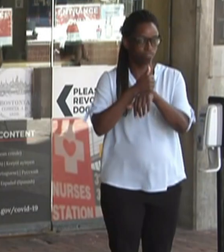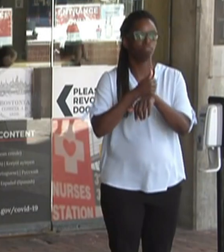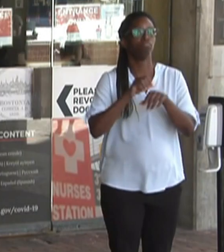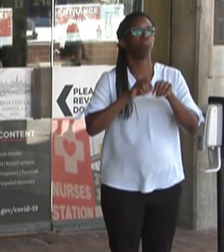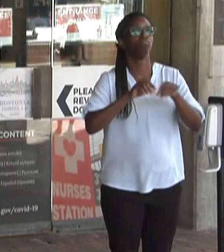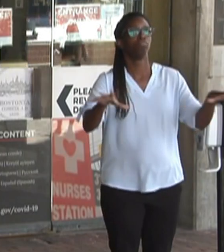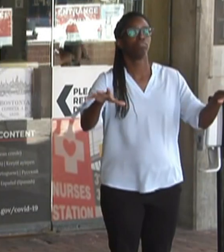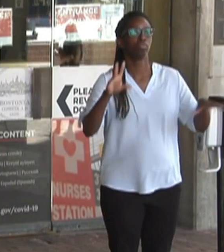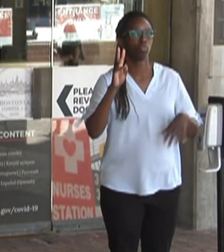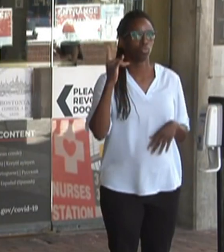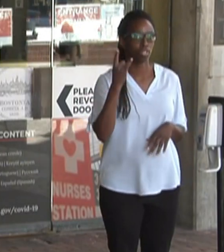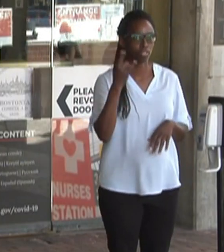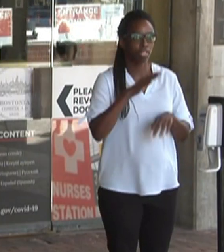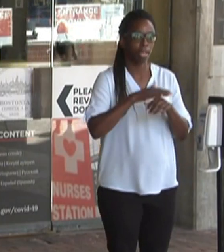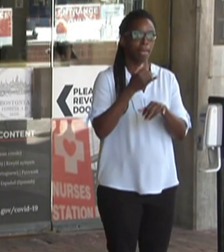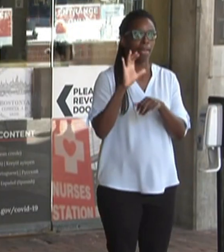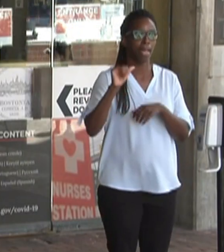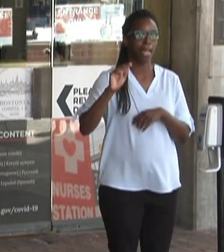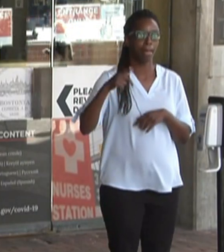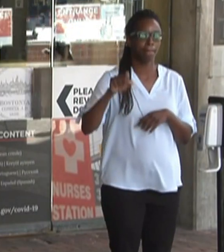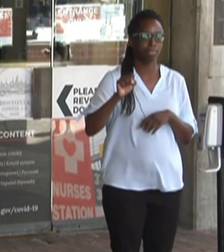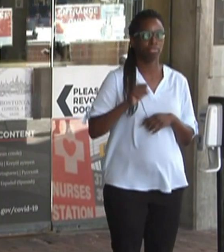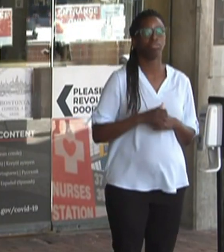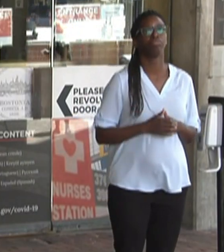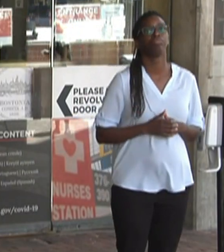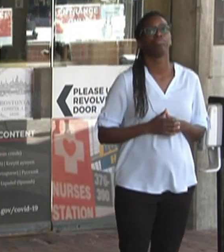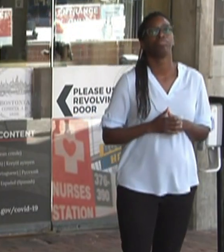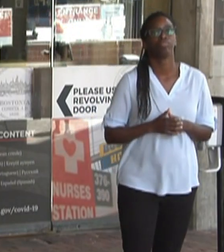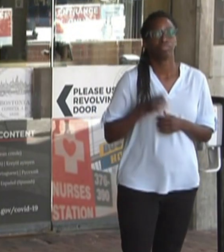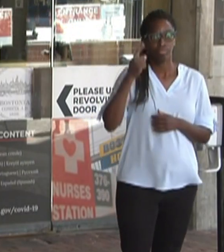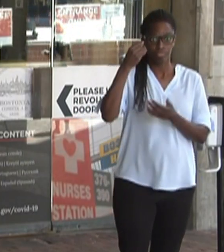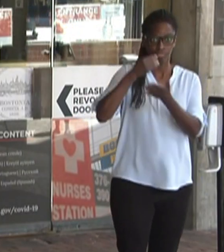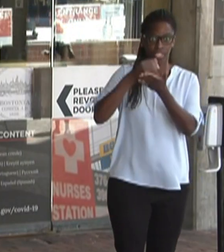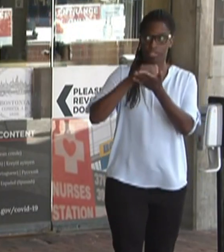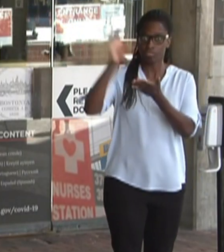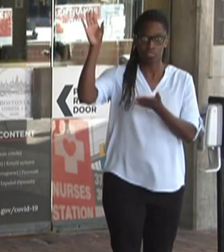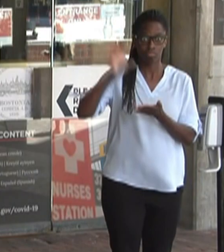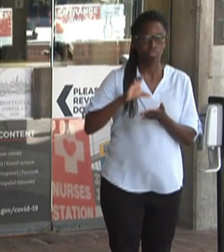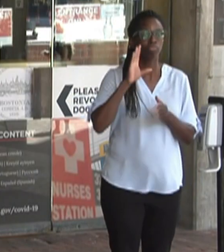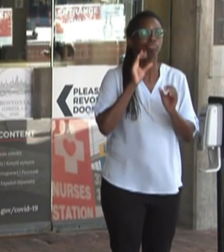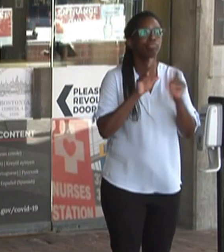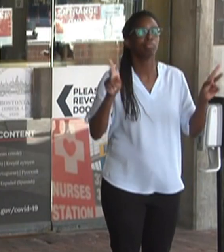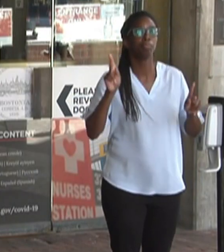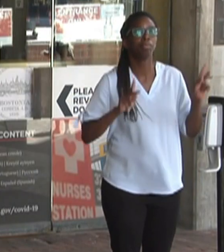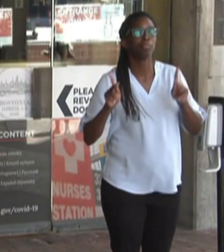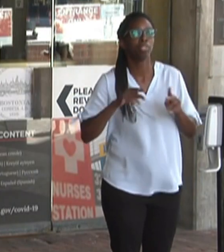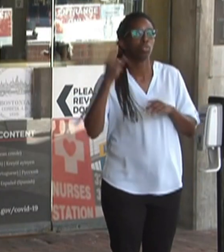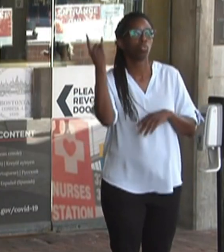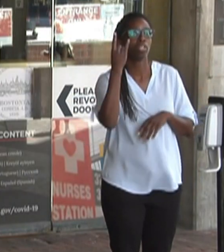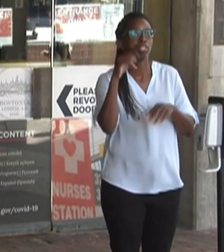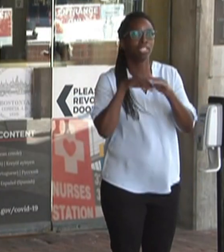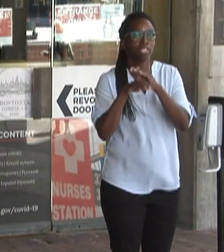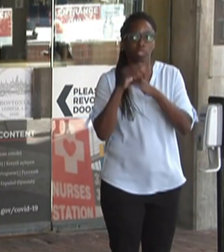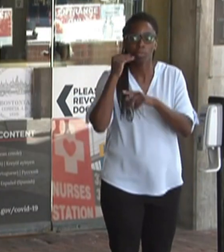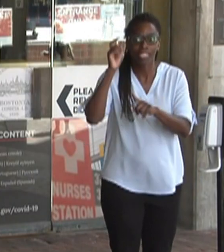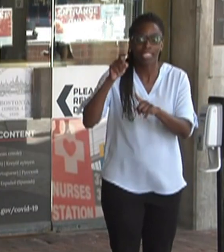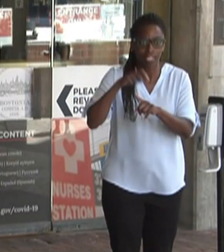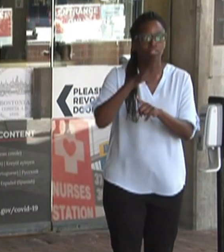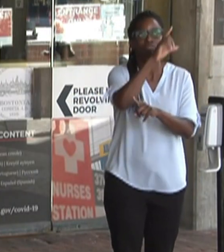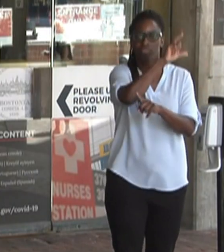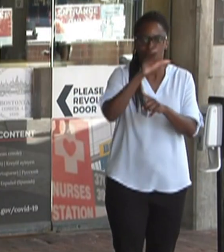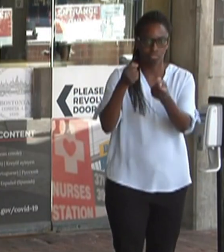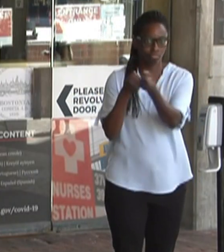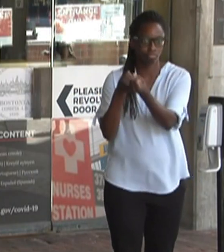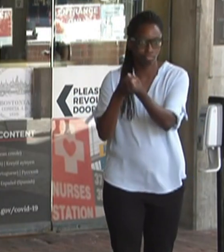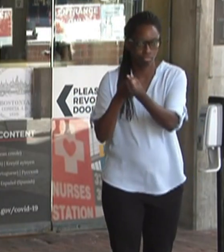organizations that expand access to technology and the internet. Our Wicked Free Wi-Fi system brings free